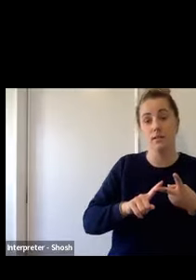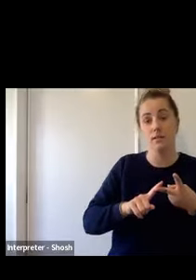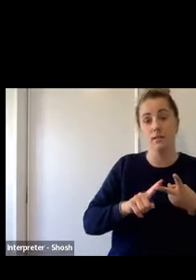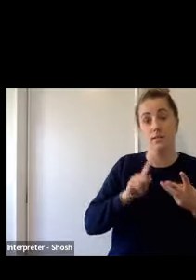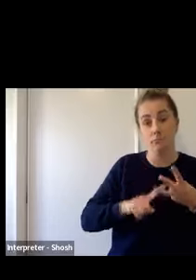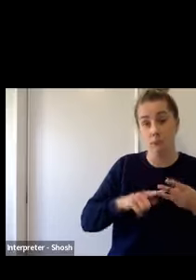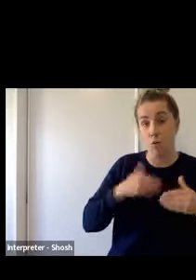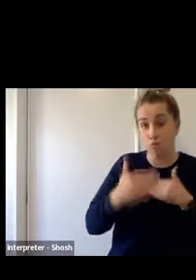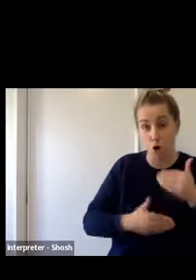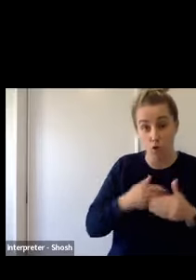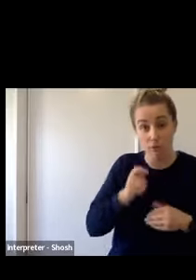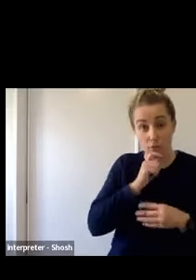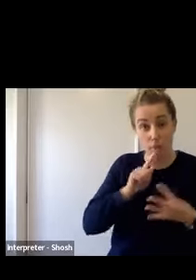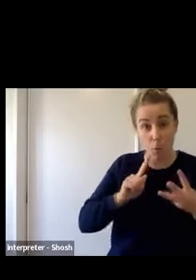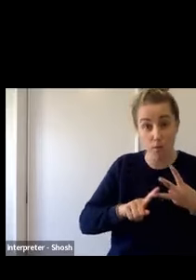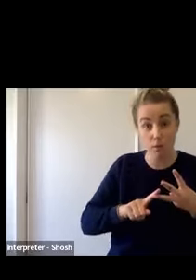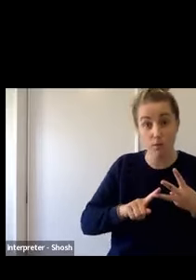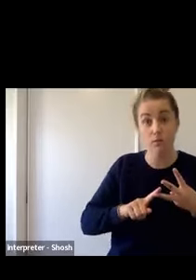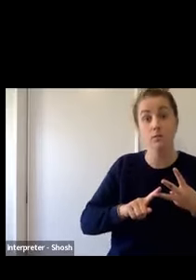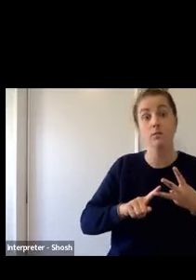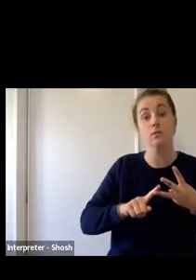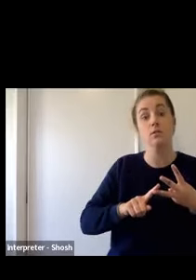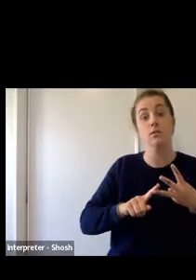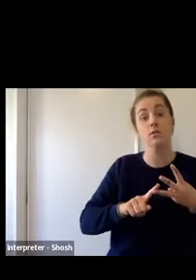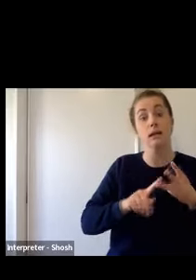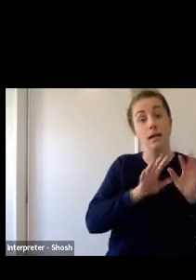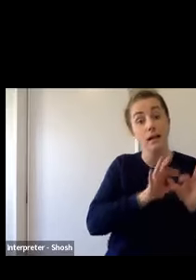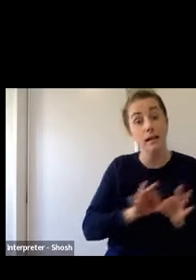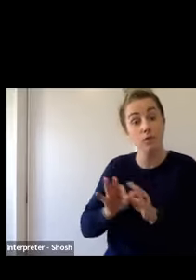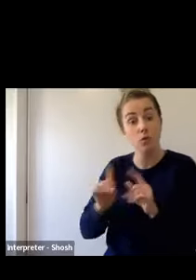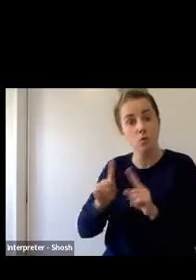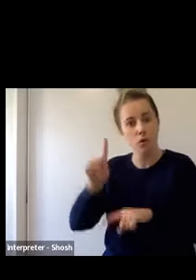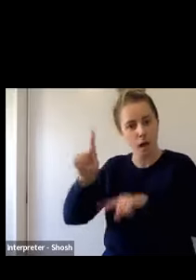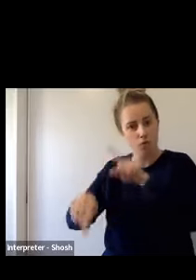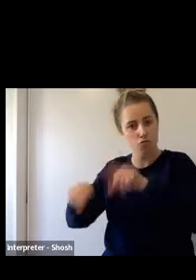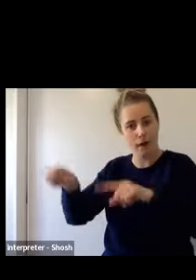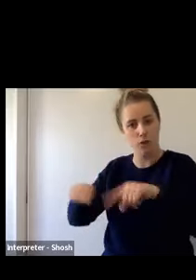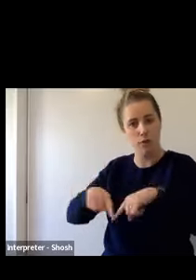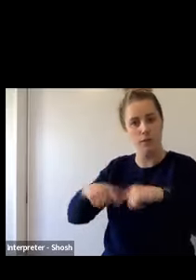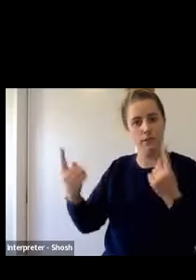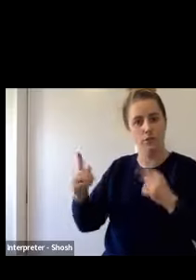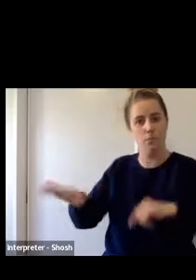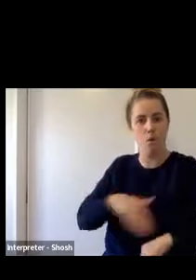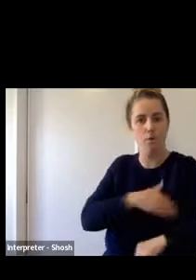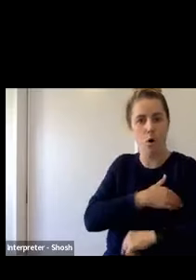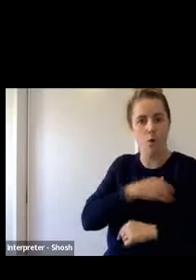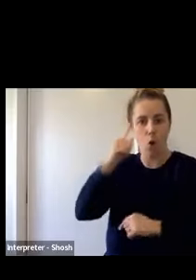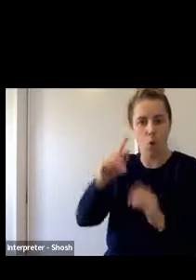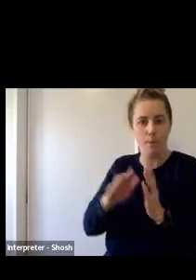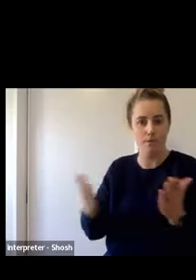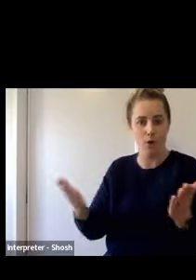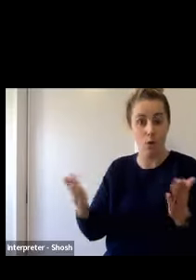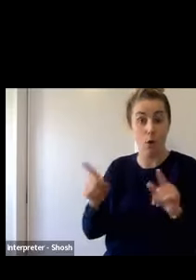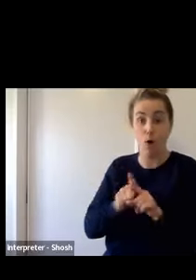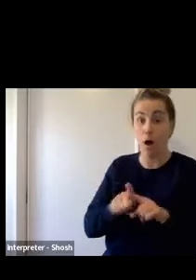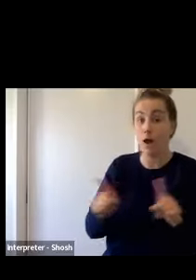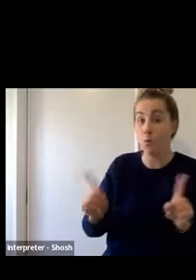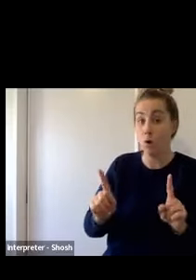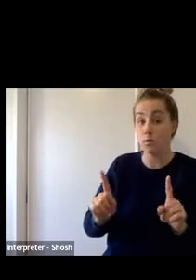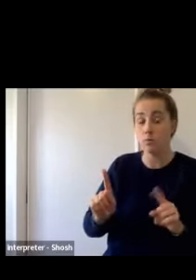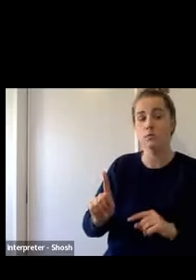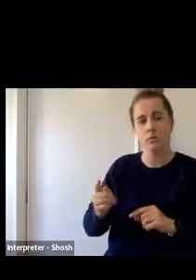progress reports in relation to a range of portfolios, such as the